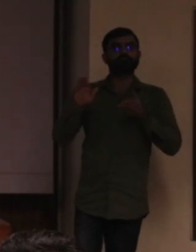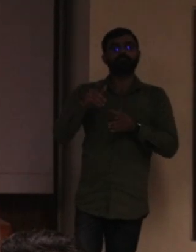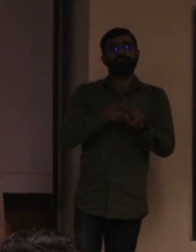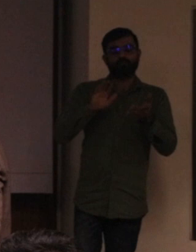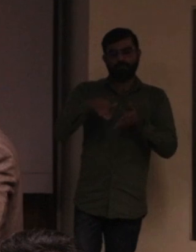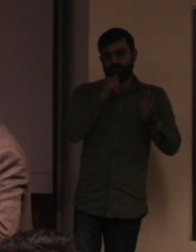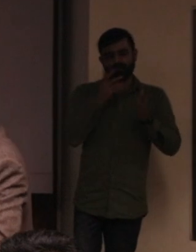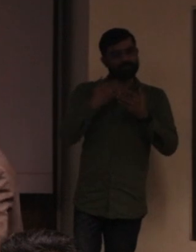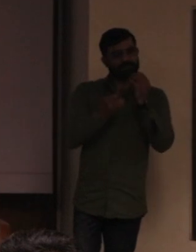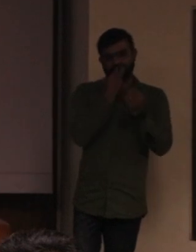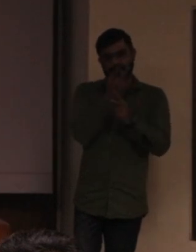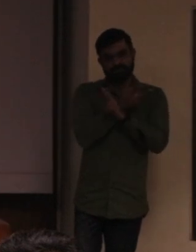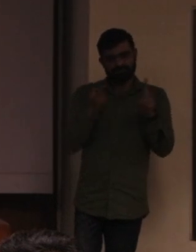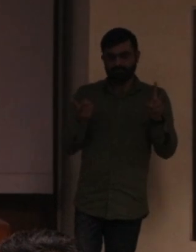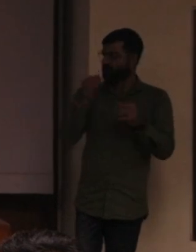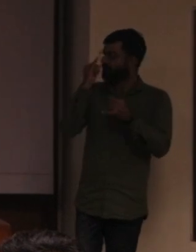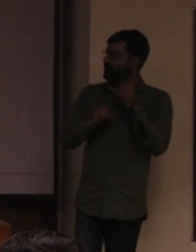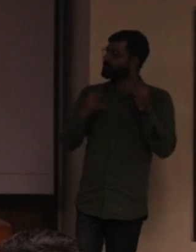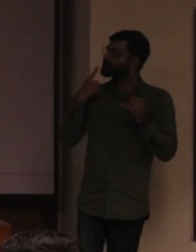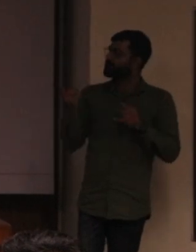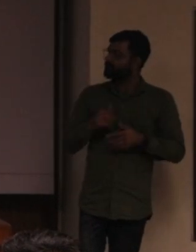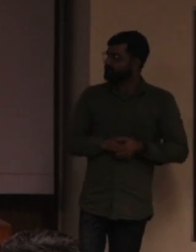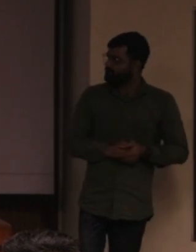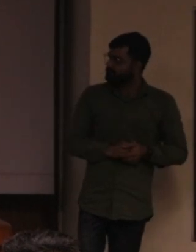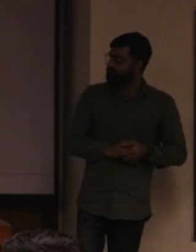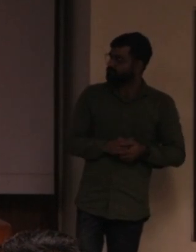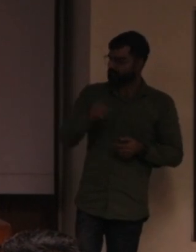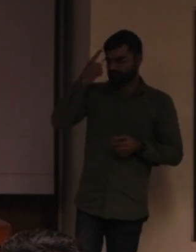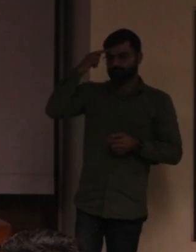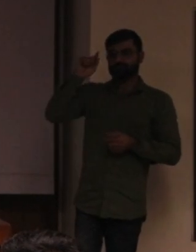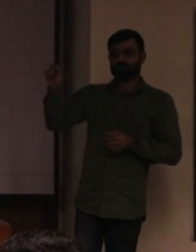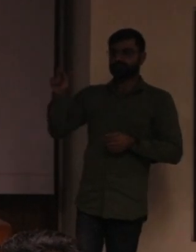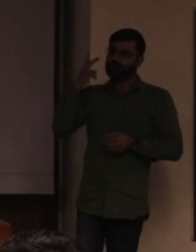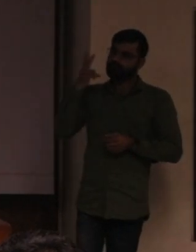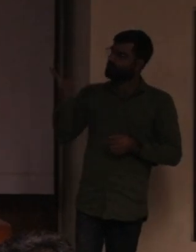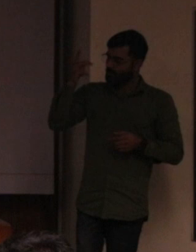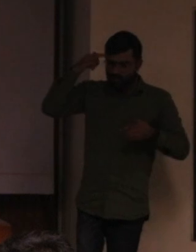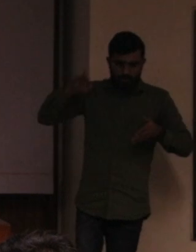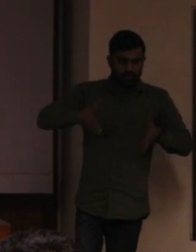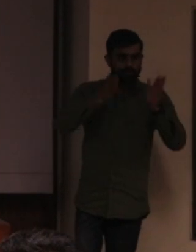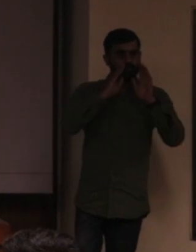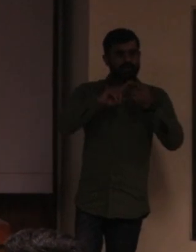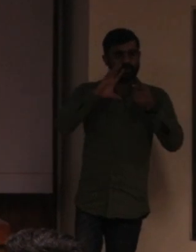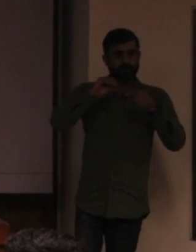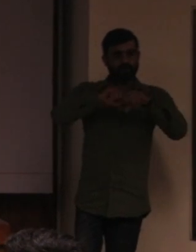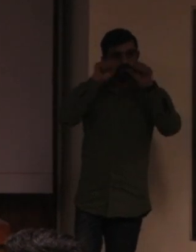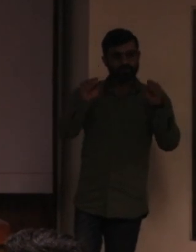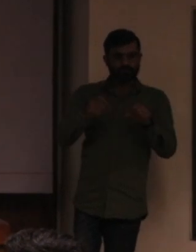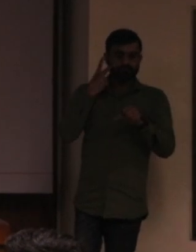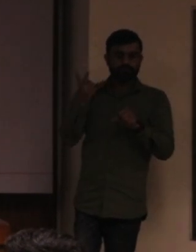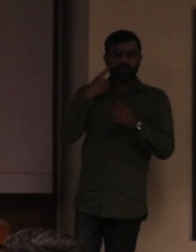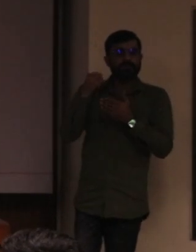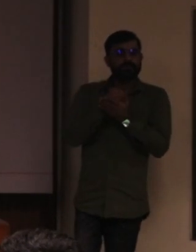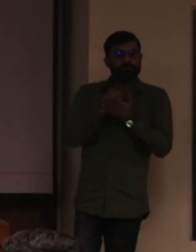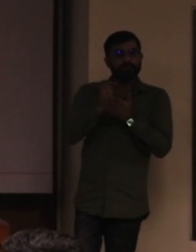please. So here, the last, I would like to bring to your notice that can't we see road as an ecosystem? Just I